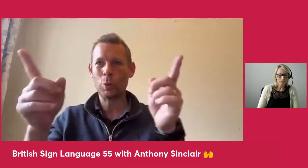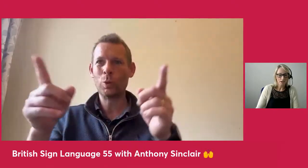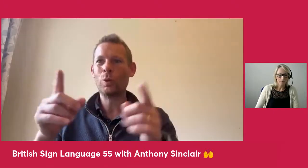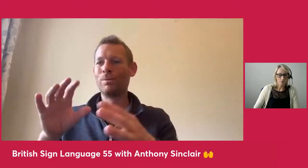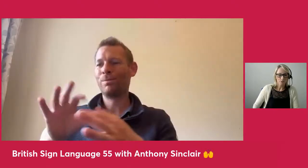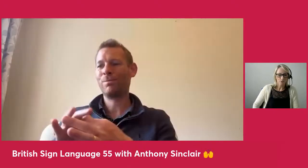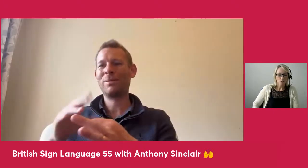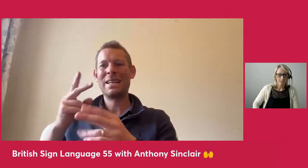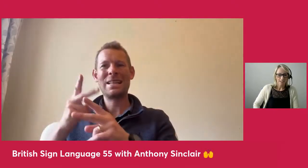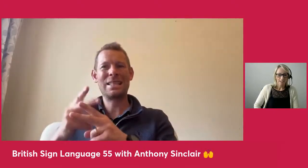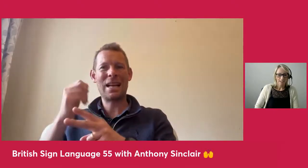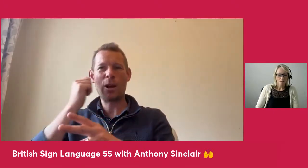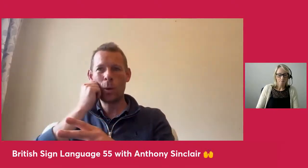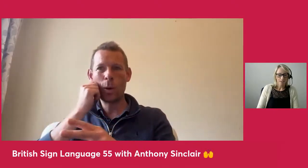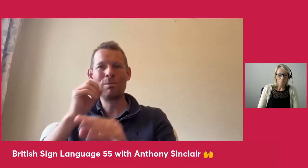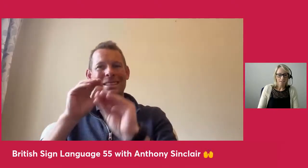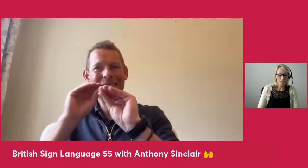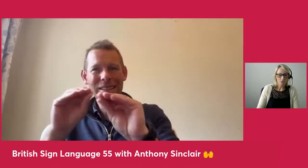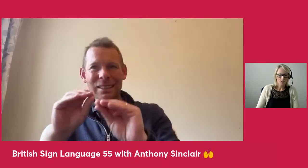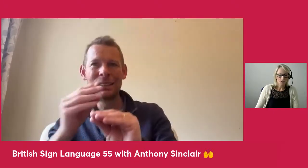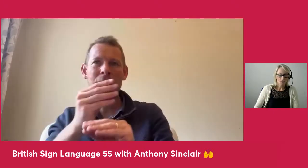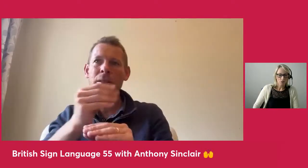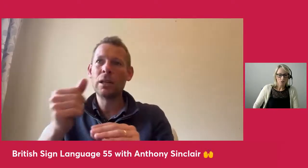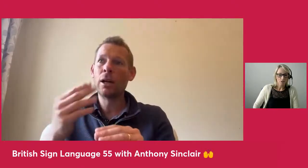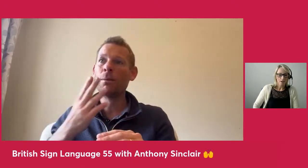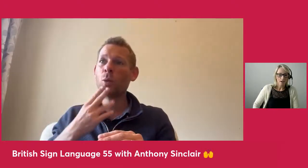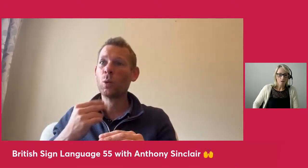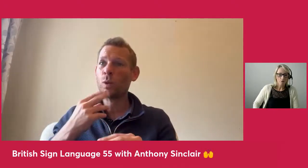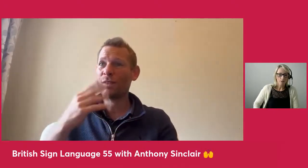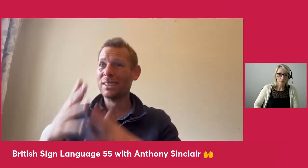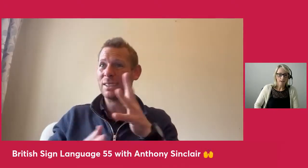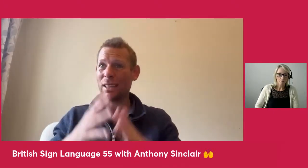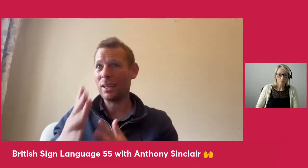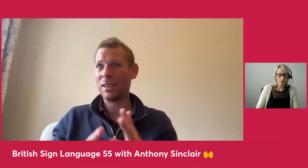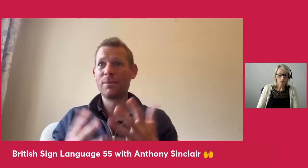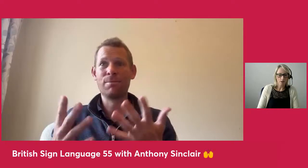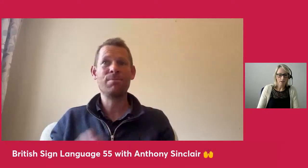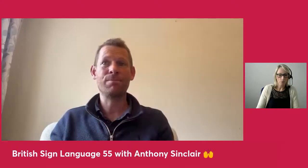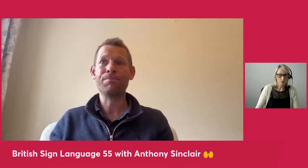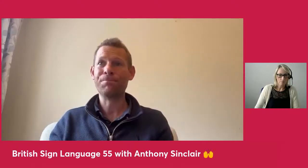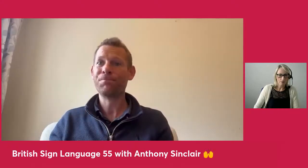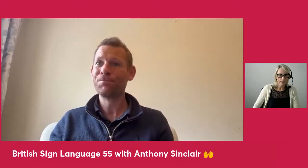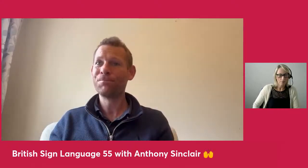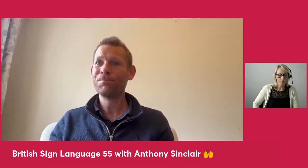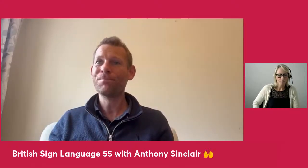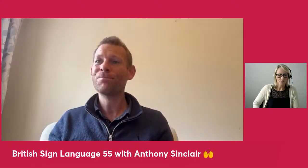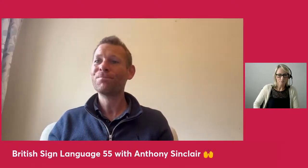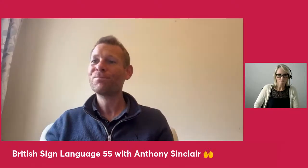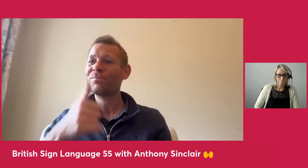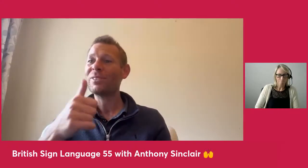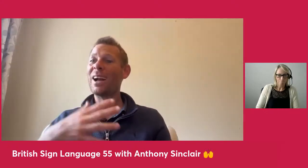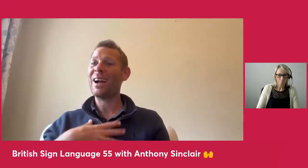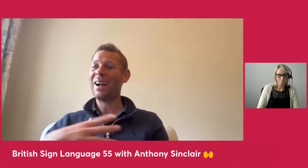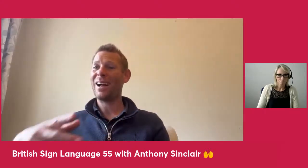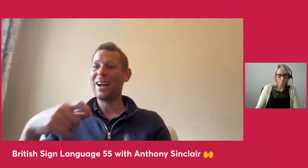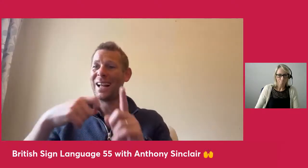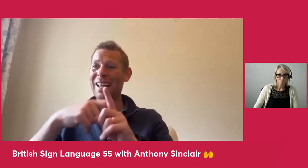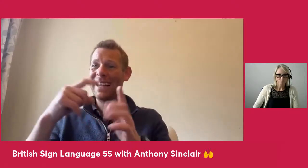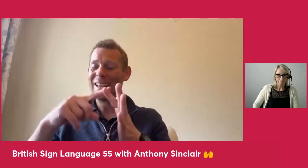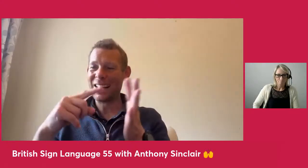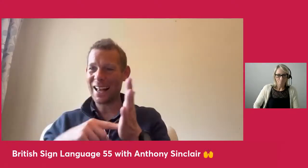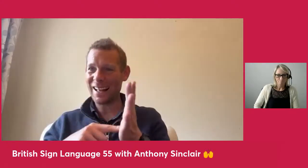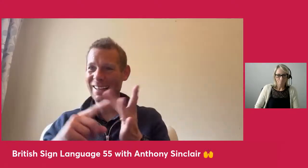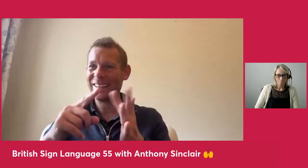interesting to share with you in relation to how we have been working with some care homes.